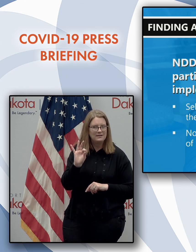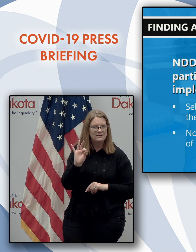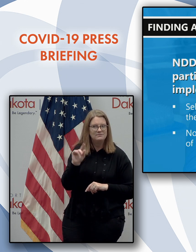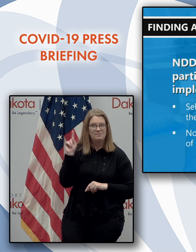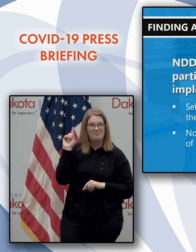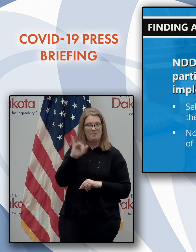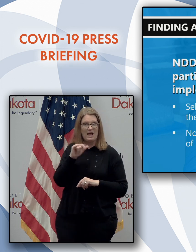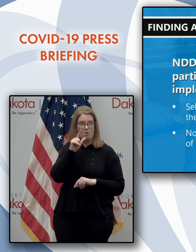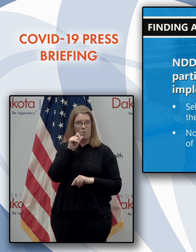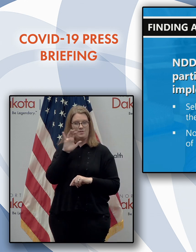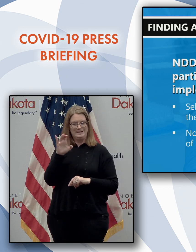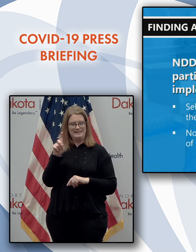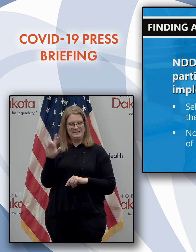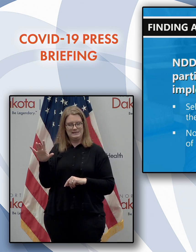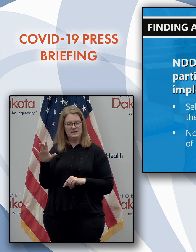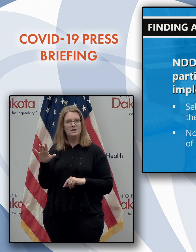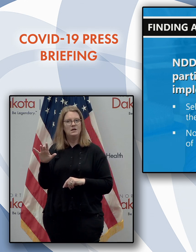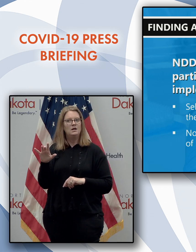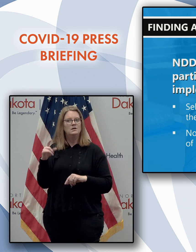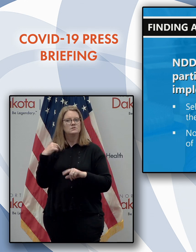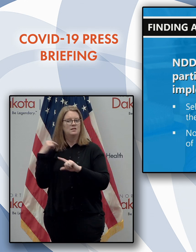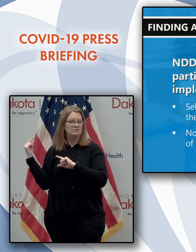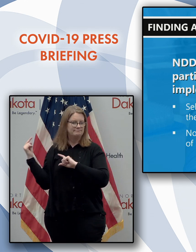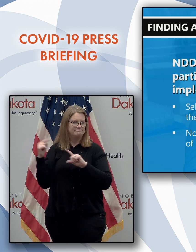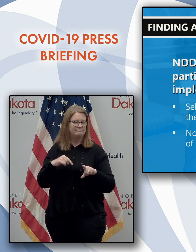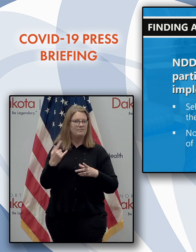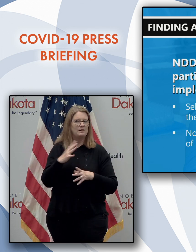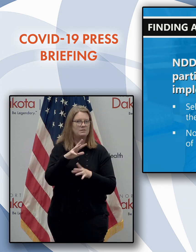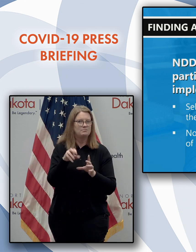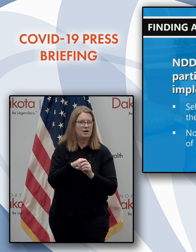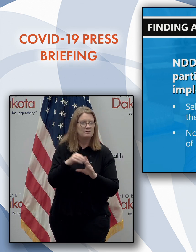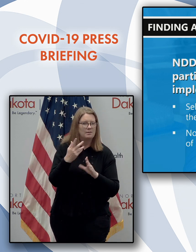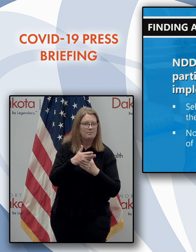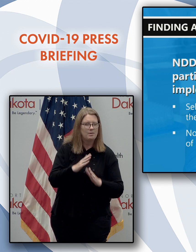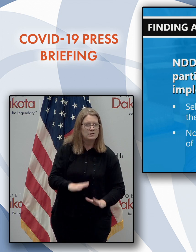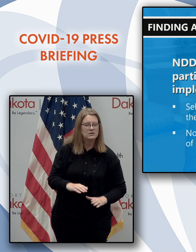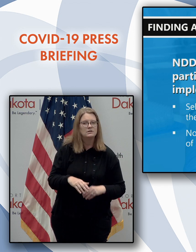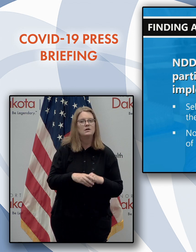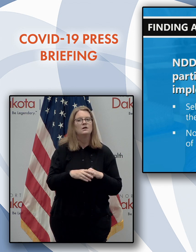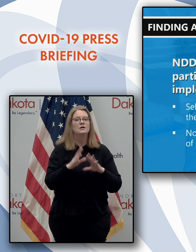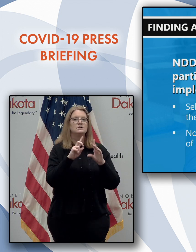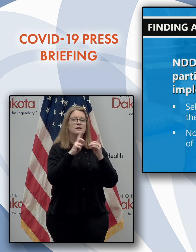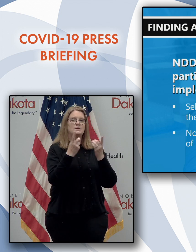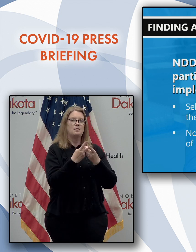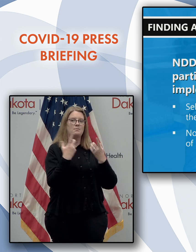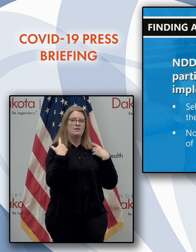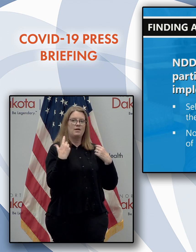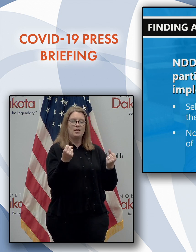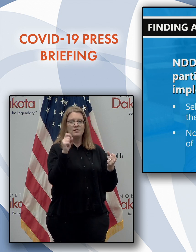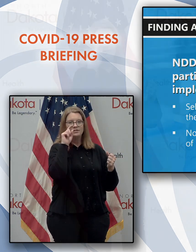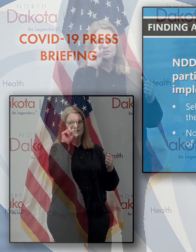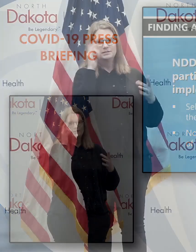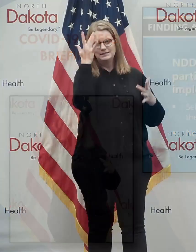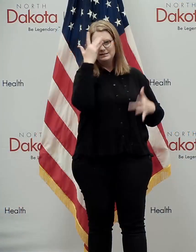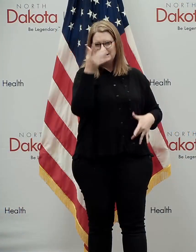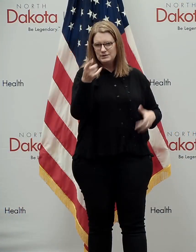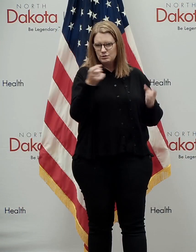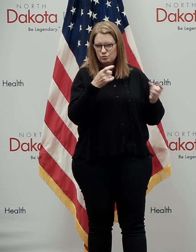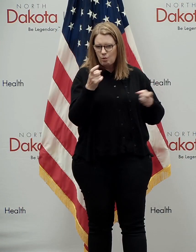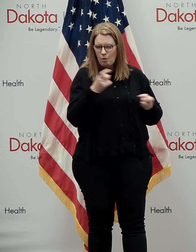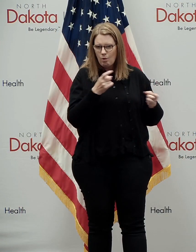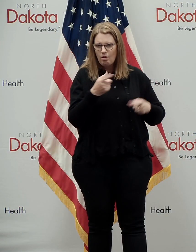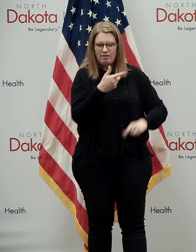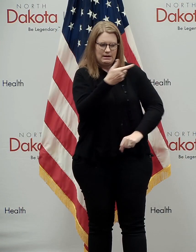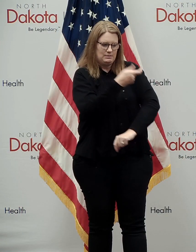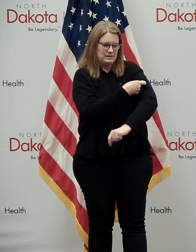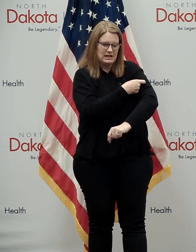the CDC for an important partnership project. Thank you to the Department of Health, Disease Control and Immunization staff for